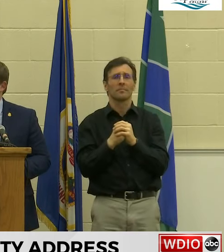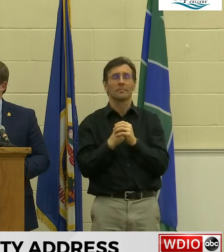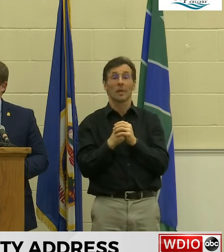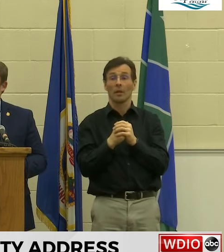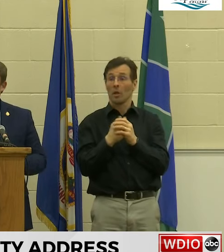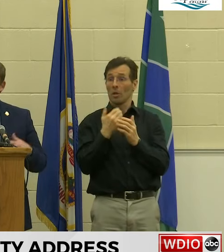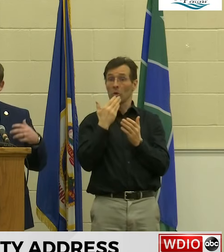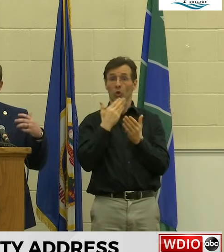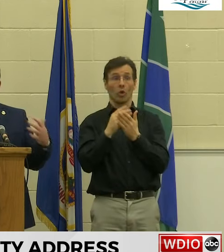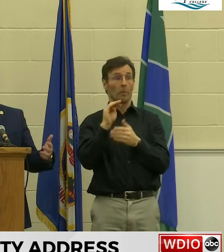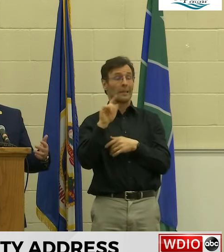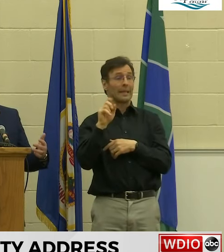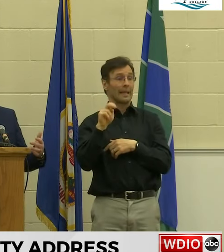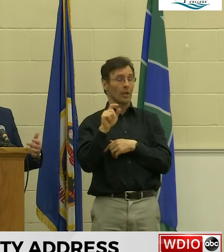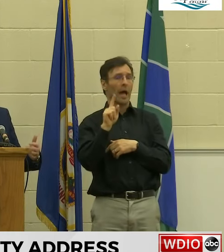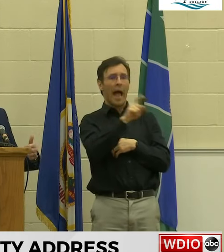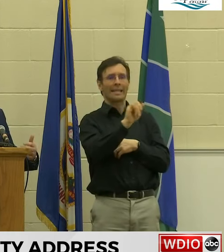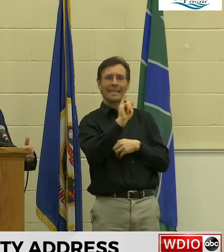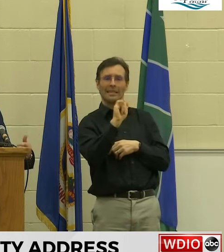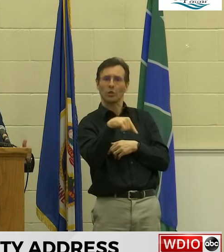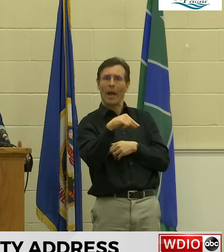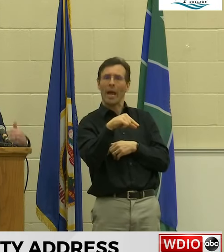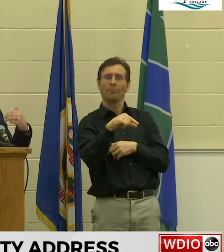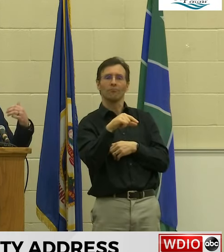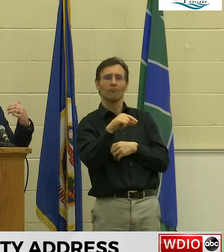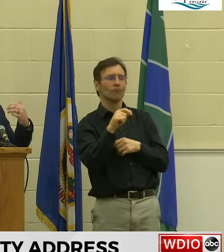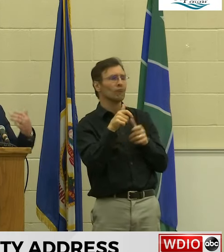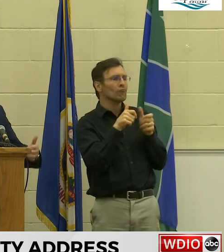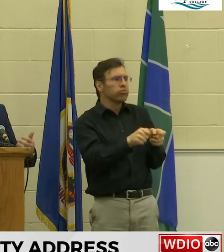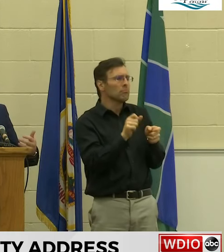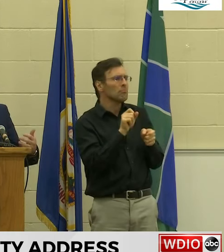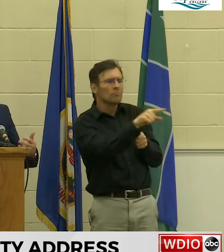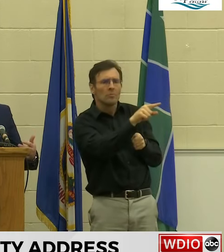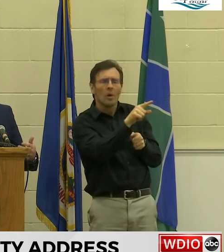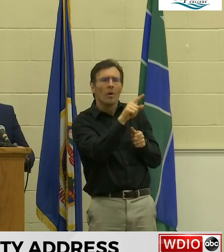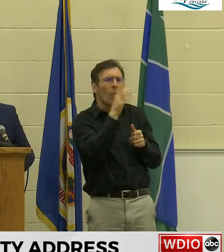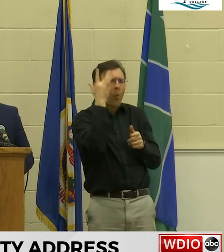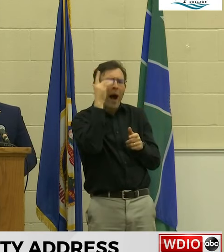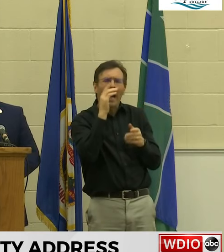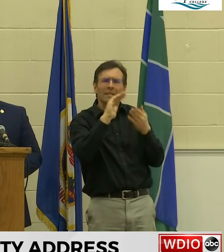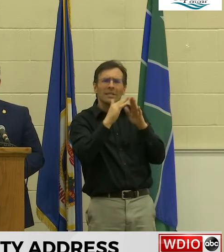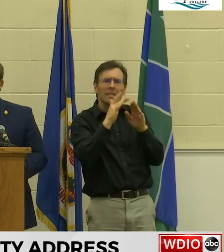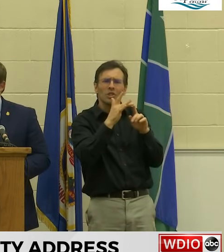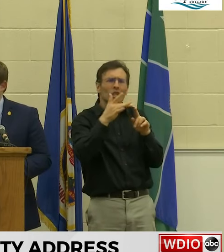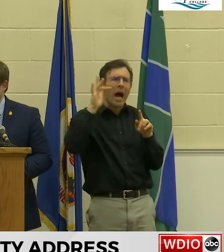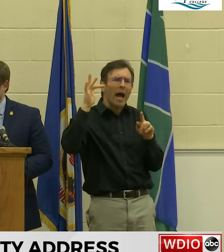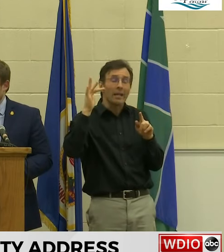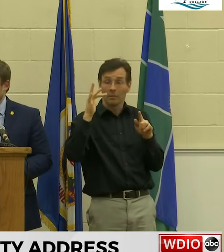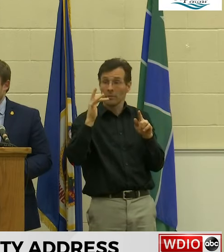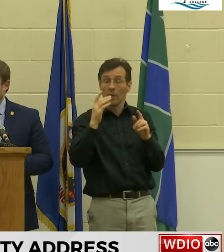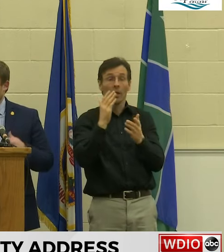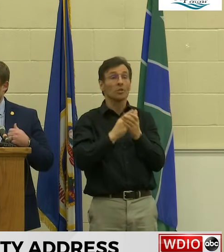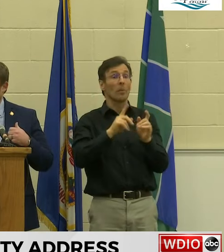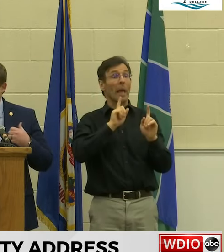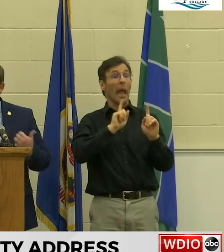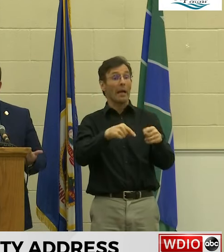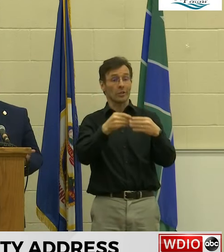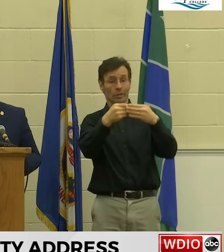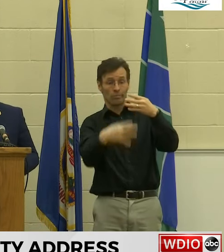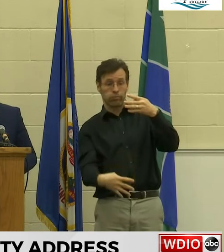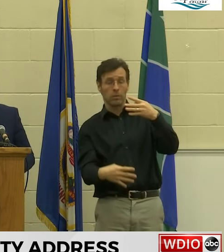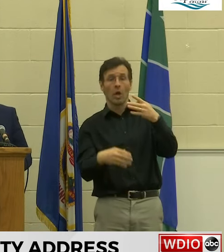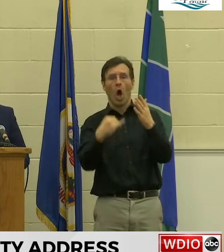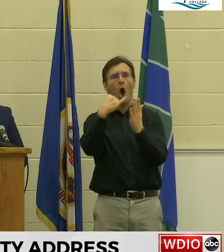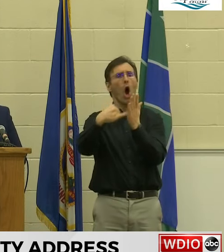good millennial would do, I asked my Instagram followers what makes our city shine. And so some of the answers were our